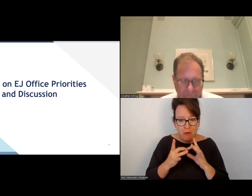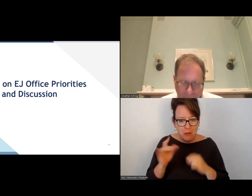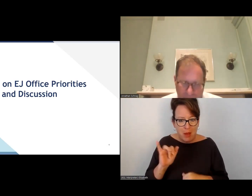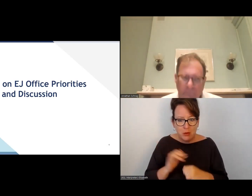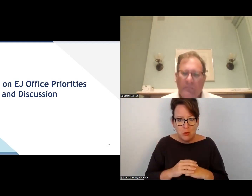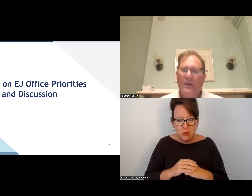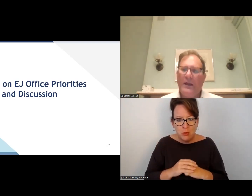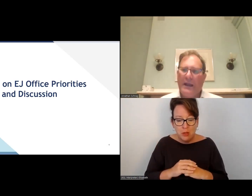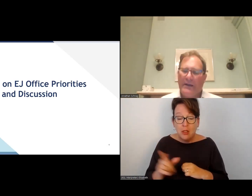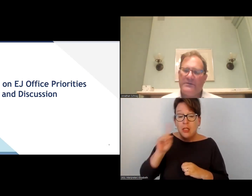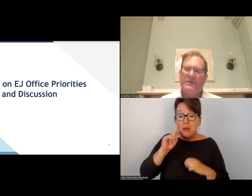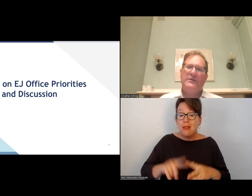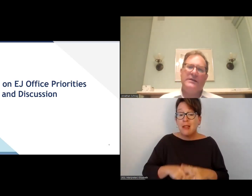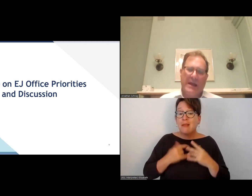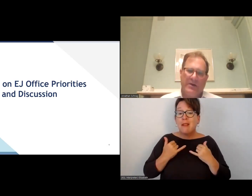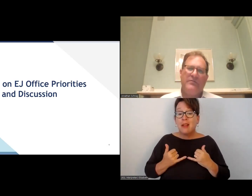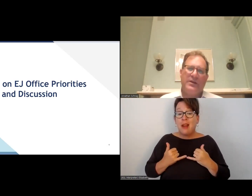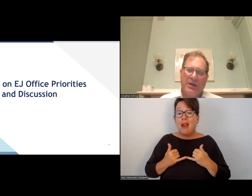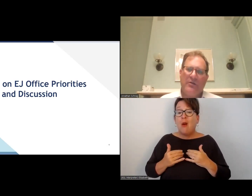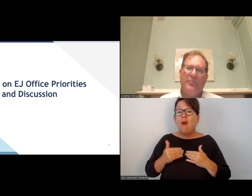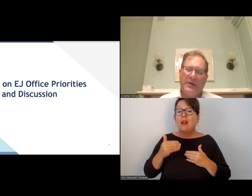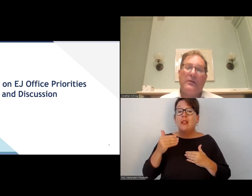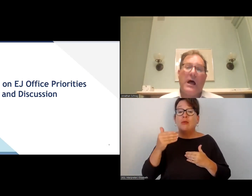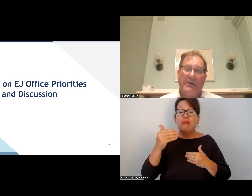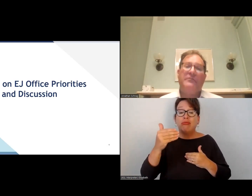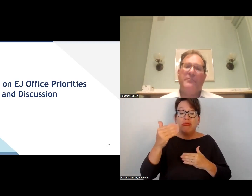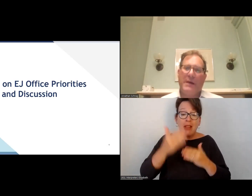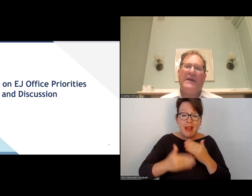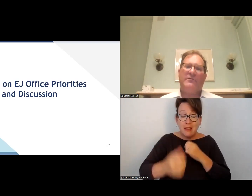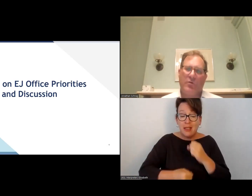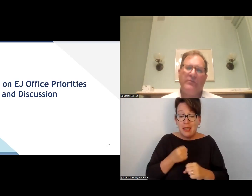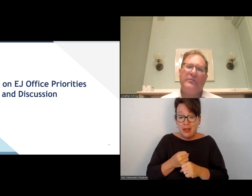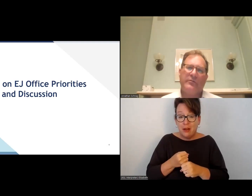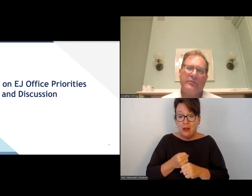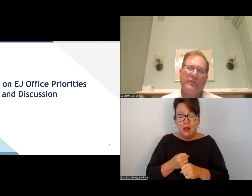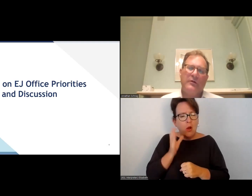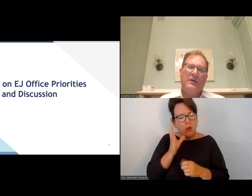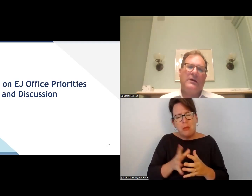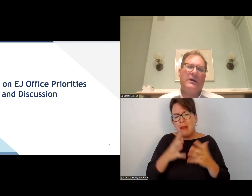now and the end of the year, there'll be a lot of back and forth.